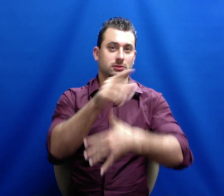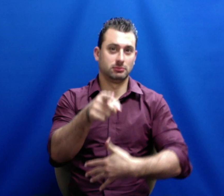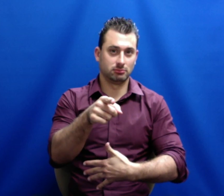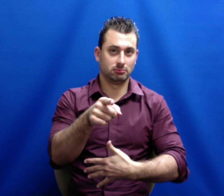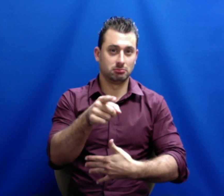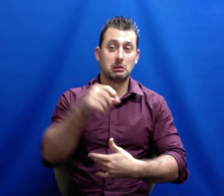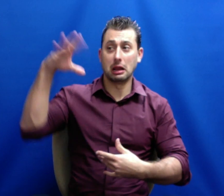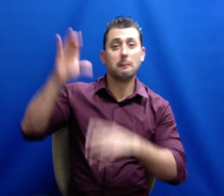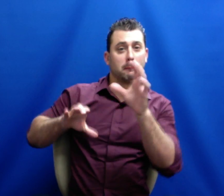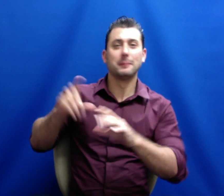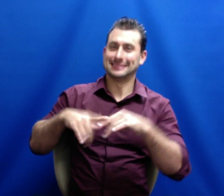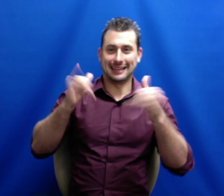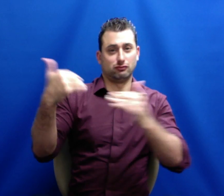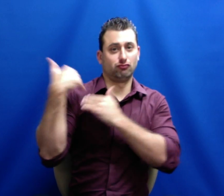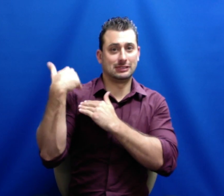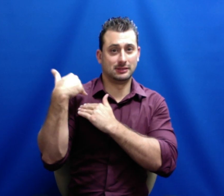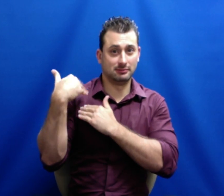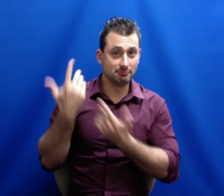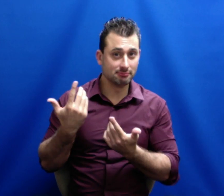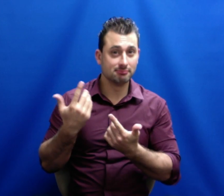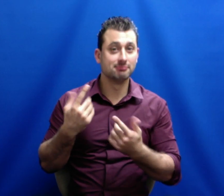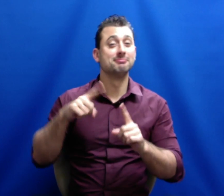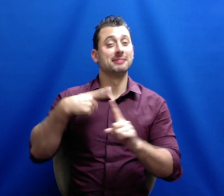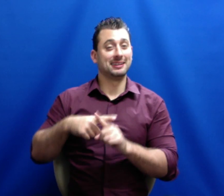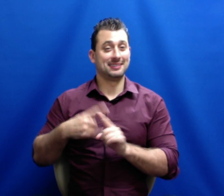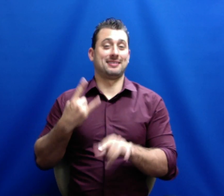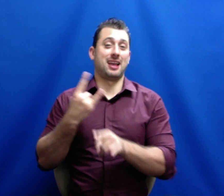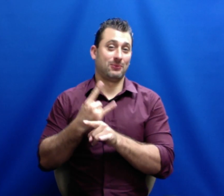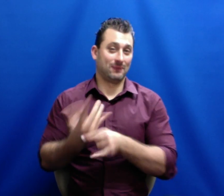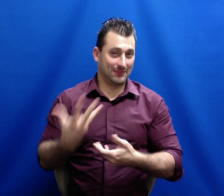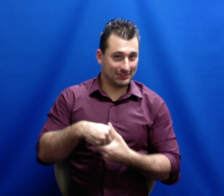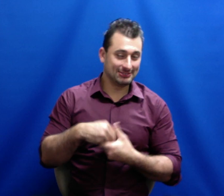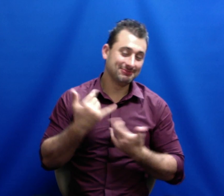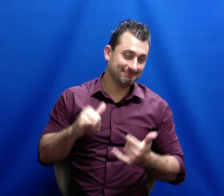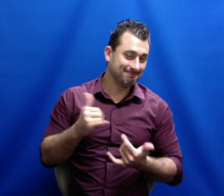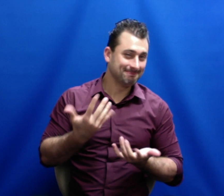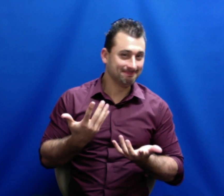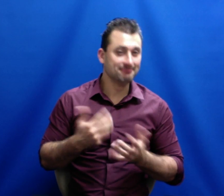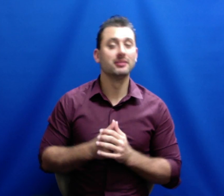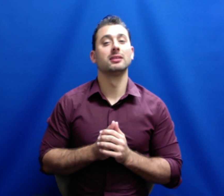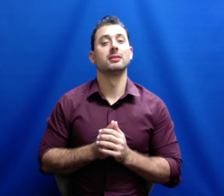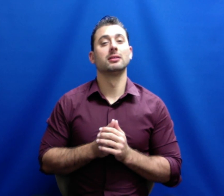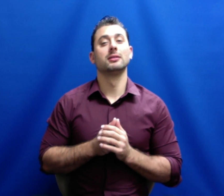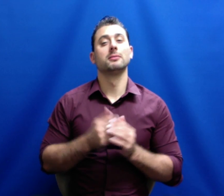That's paramount. It's their responsibility. Plus, there was also alcohol involved. You have to consider that. It's important